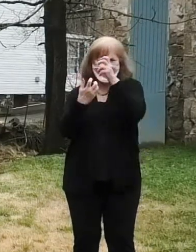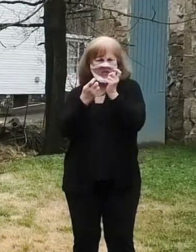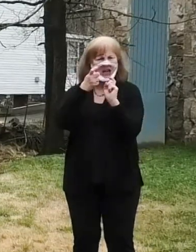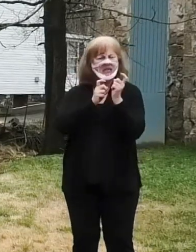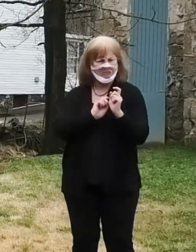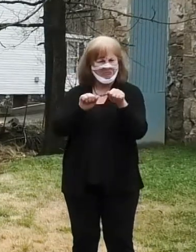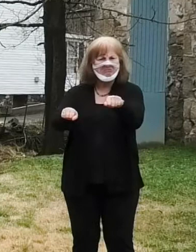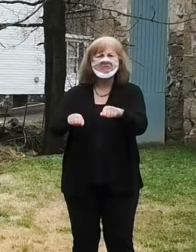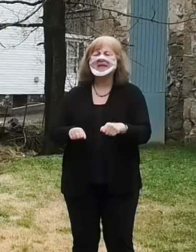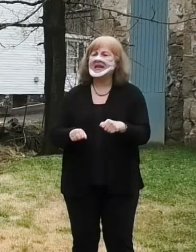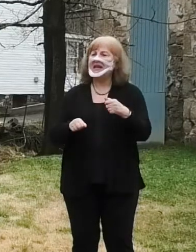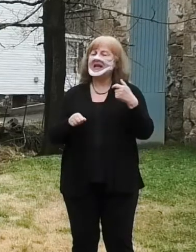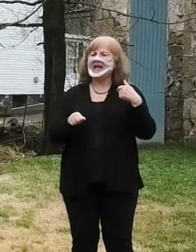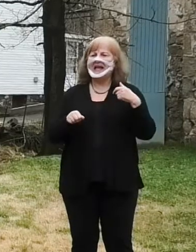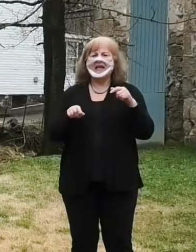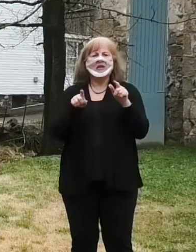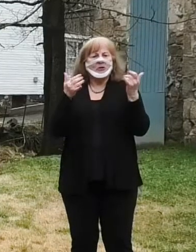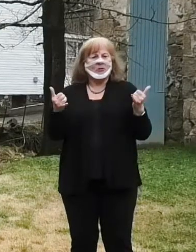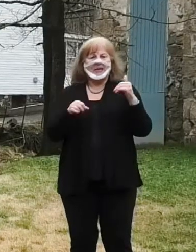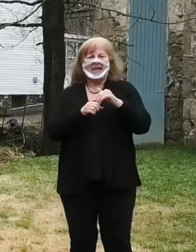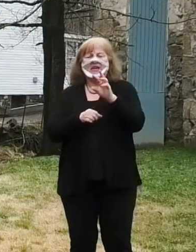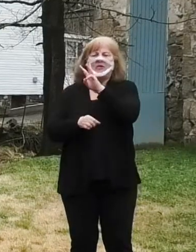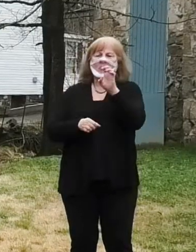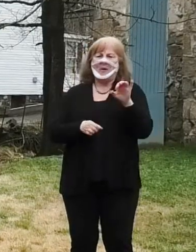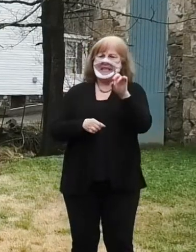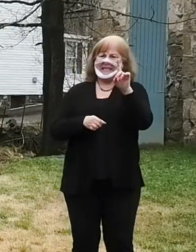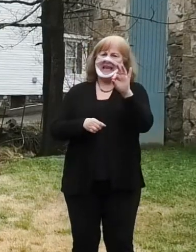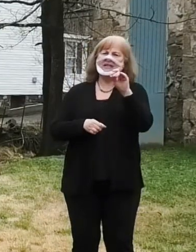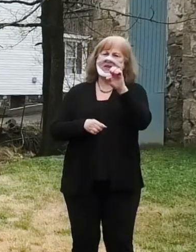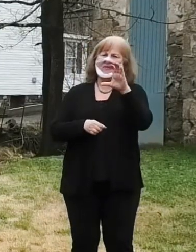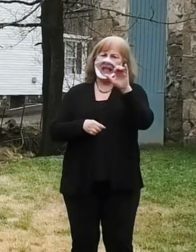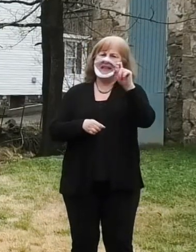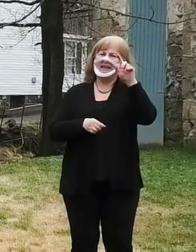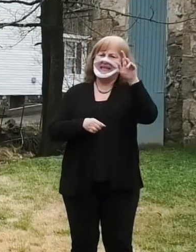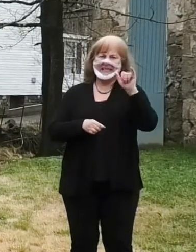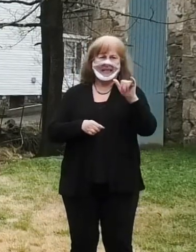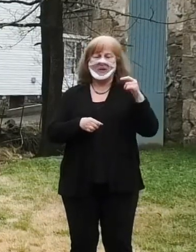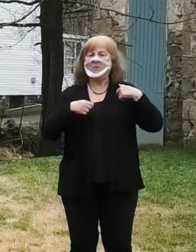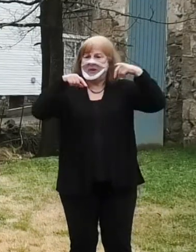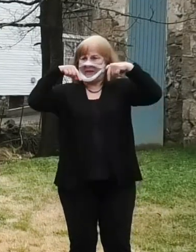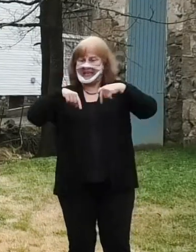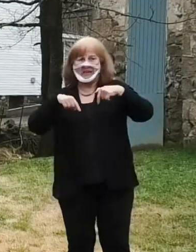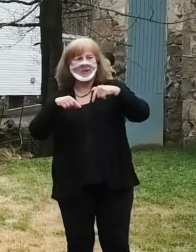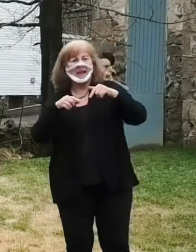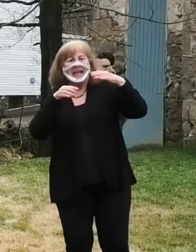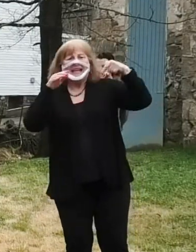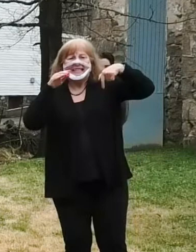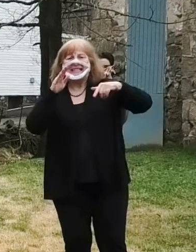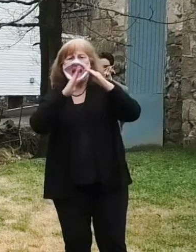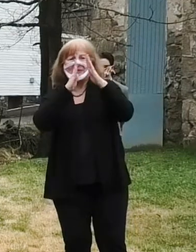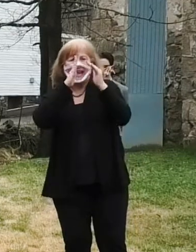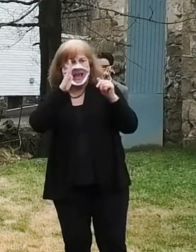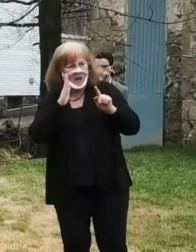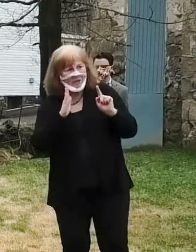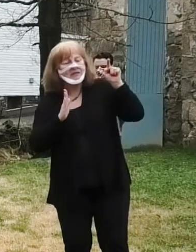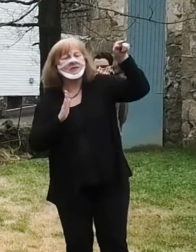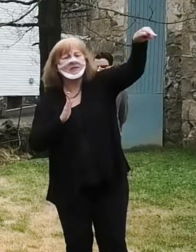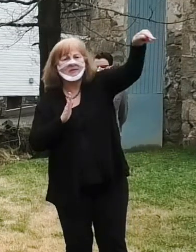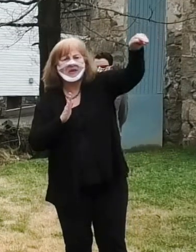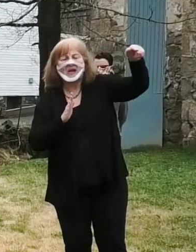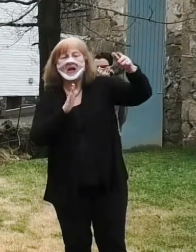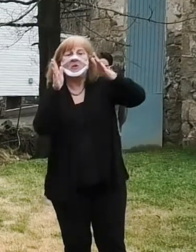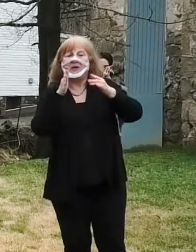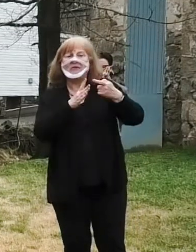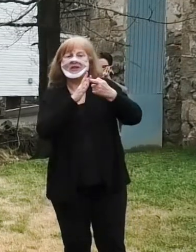Today, we're in the west end of Ellicott City, up the hill from the downtown area, where we